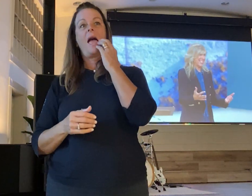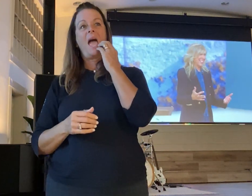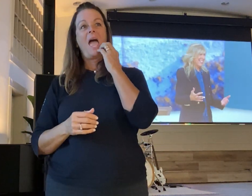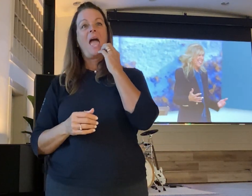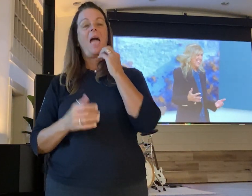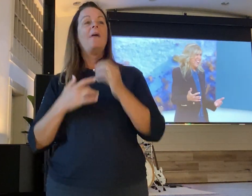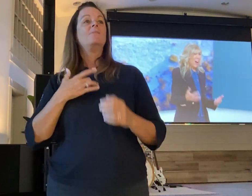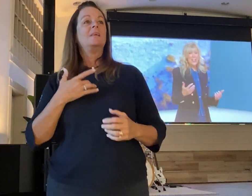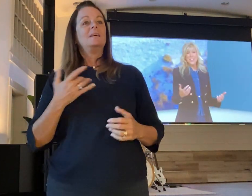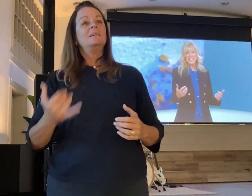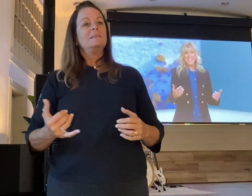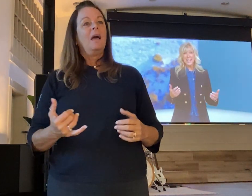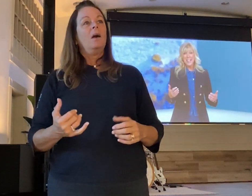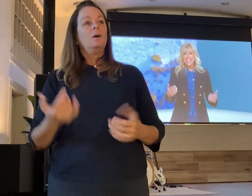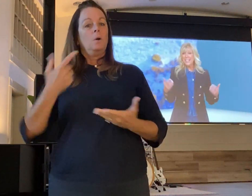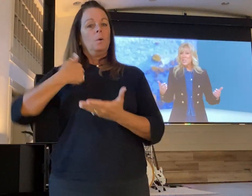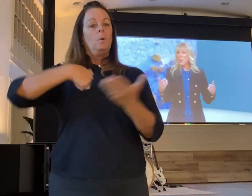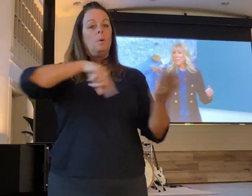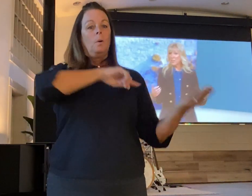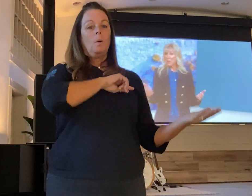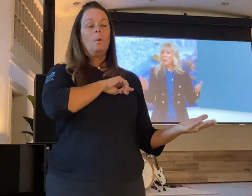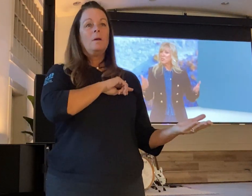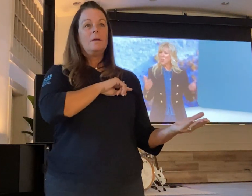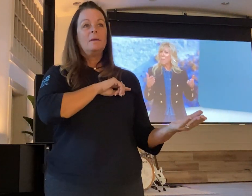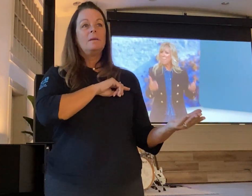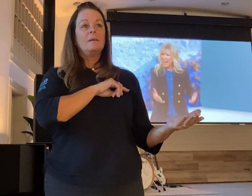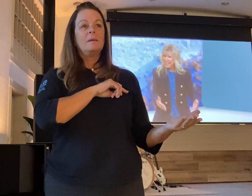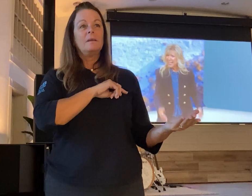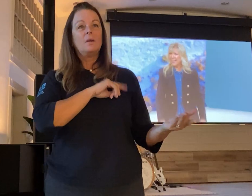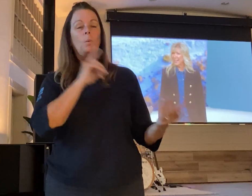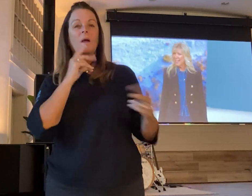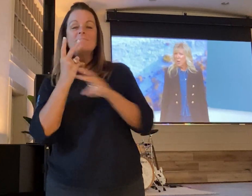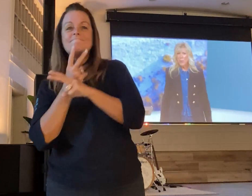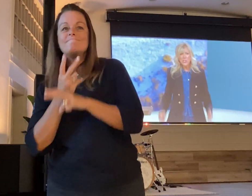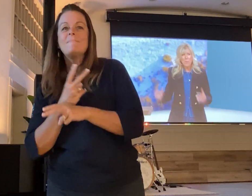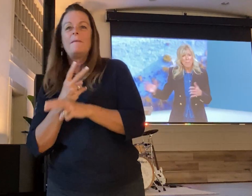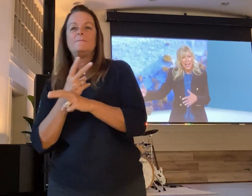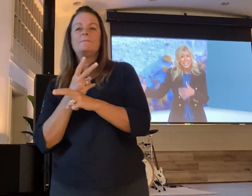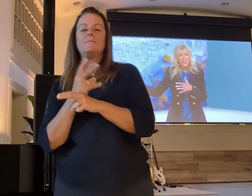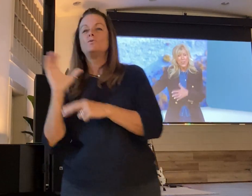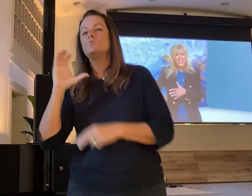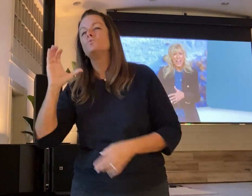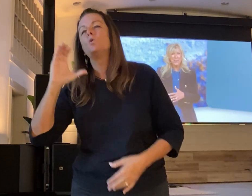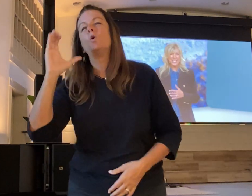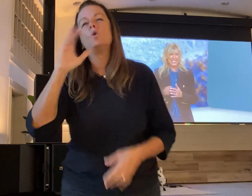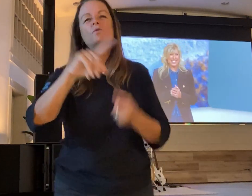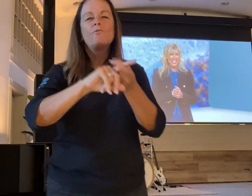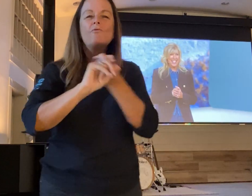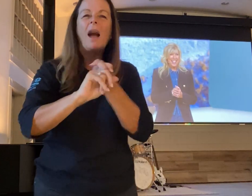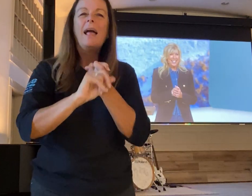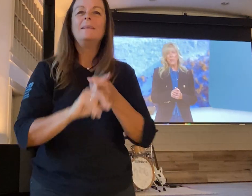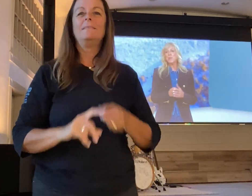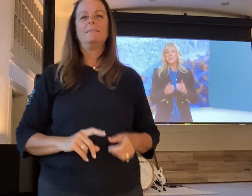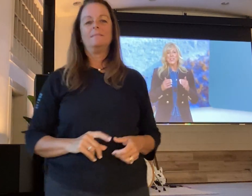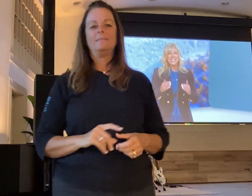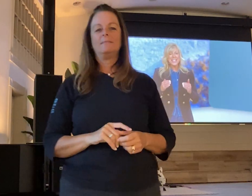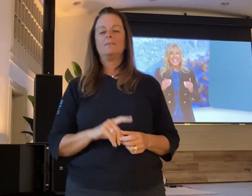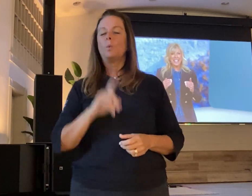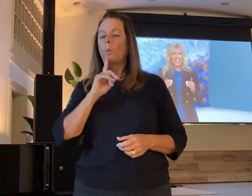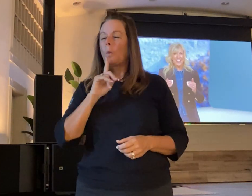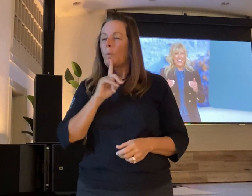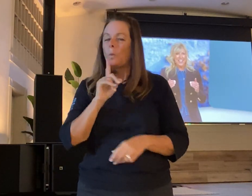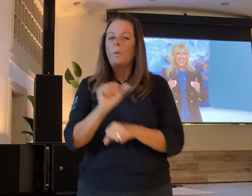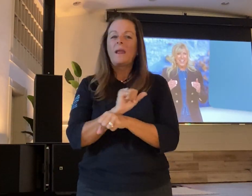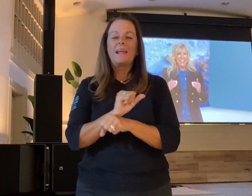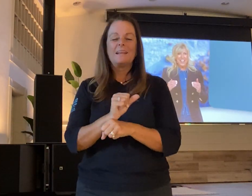for all of us is that each one of us, that we would start mining. We start mining for the diamonds. That we would